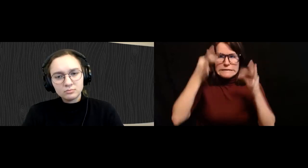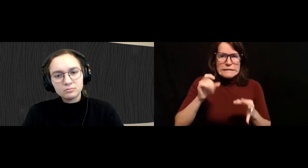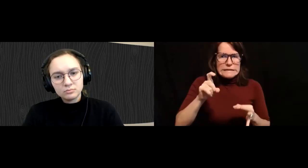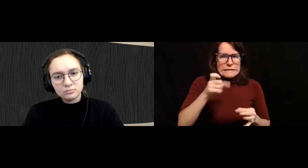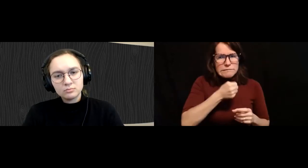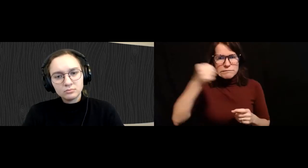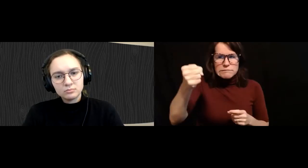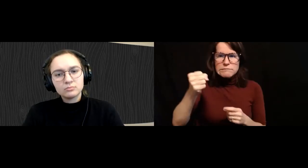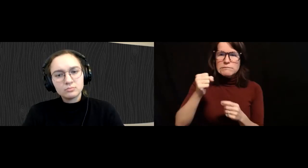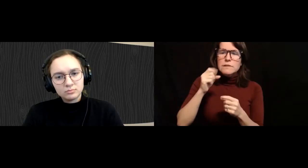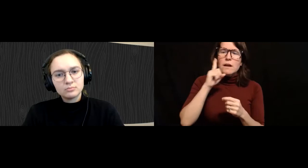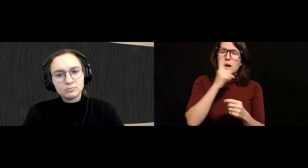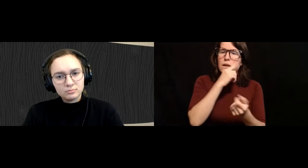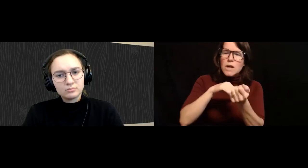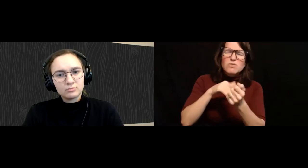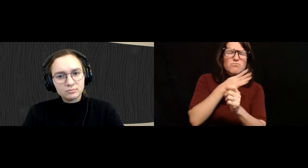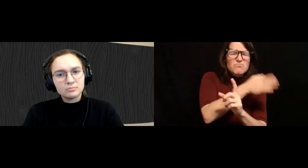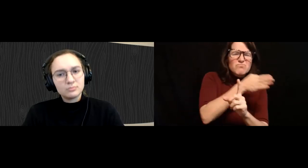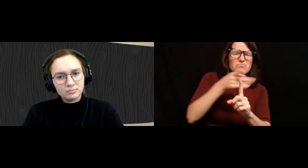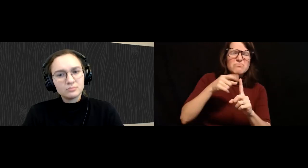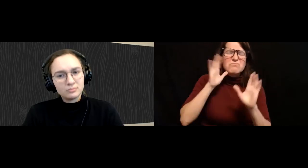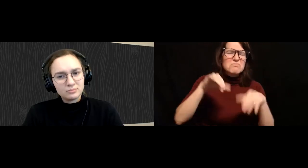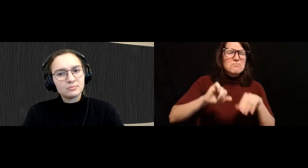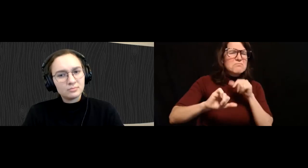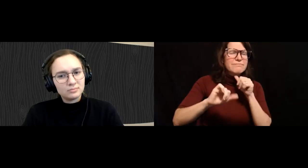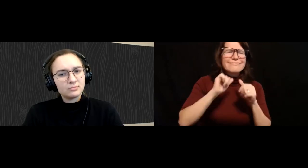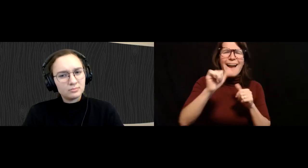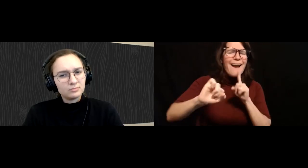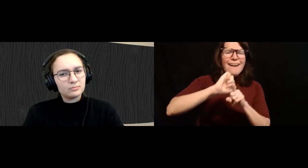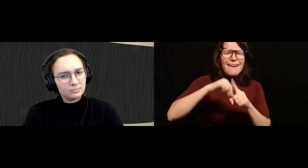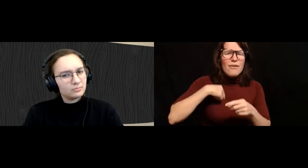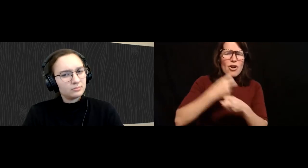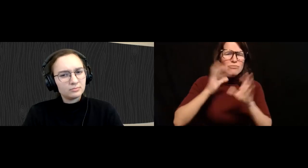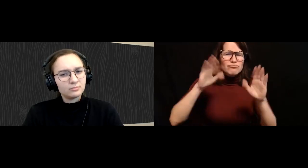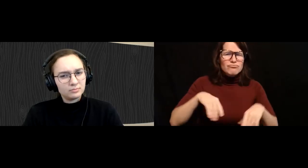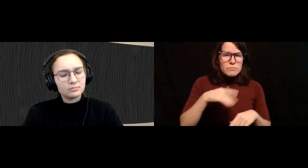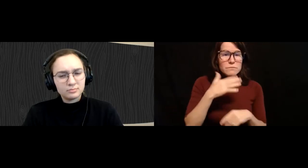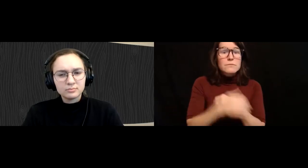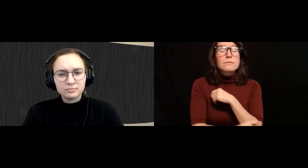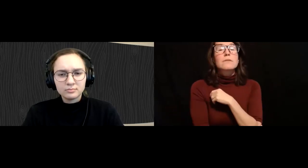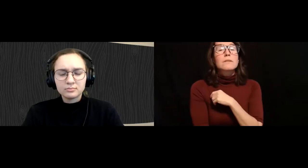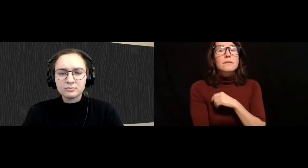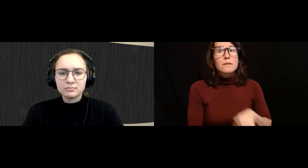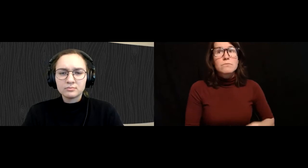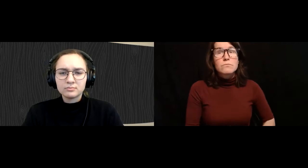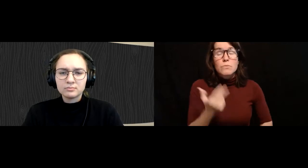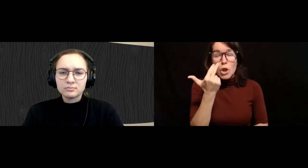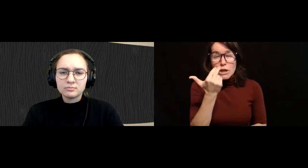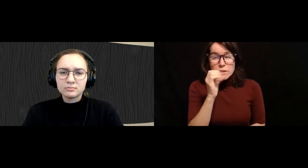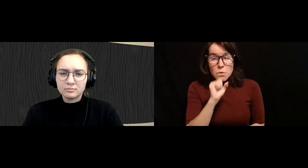teenager, I realized, oh, my eyes are different. Because I had gone to the eye doctor a lot. But it didn't really strike